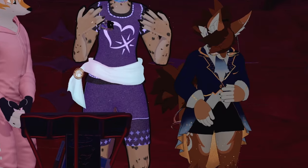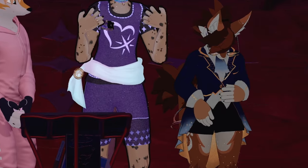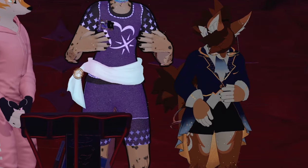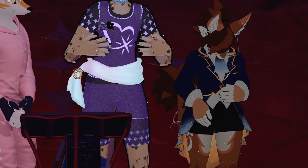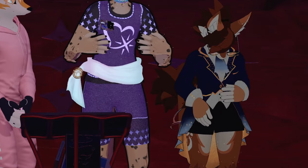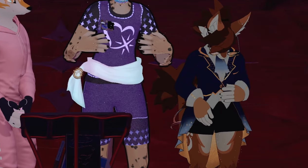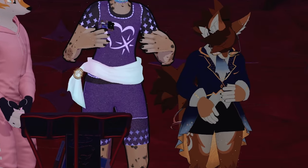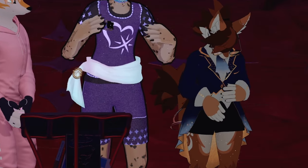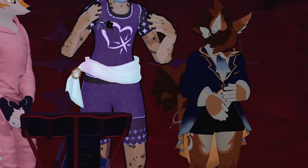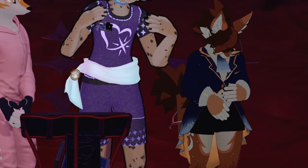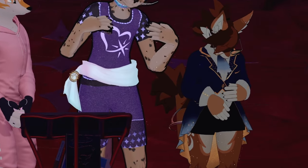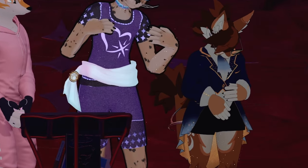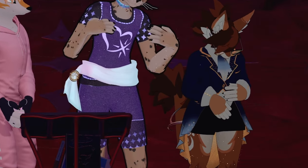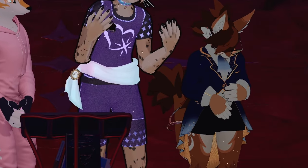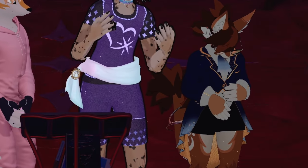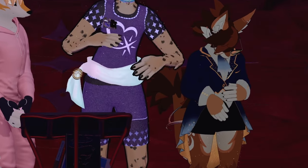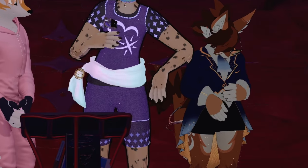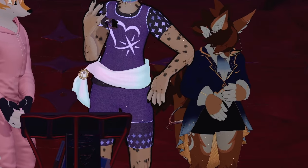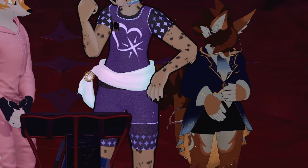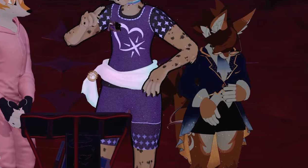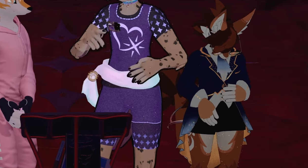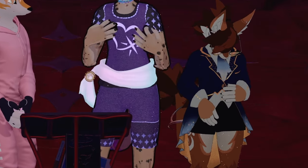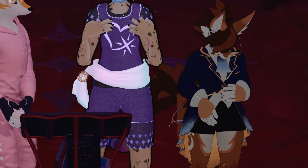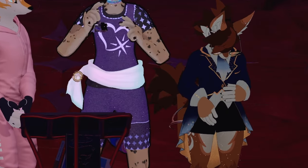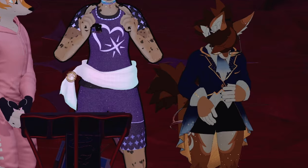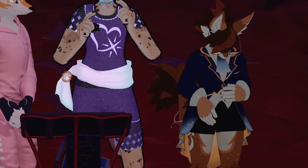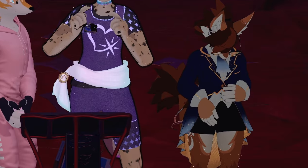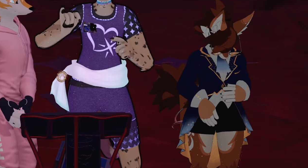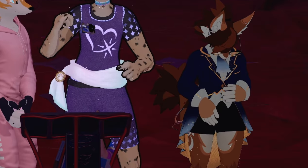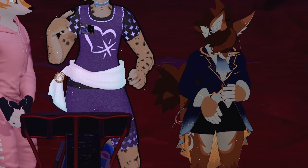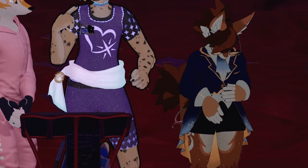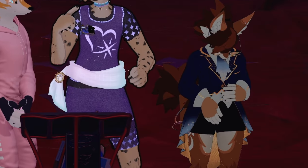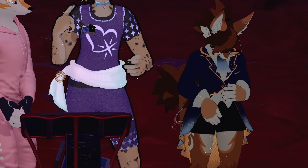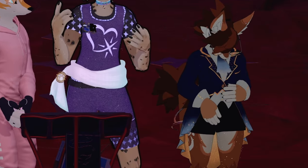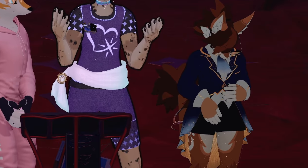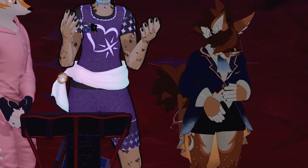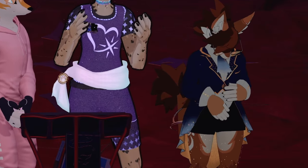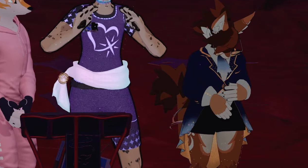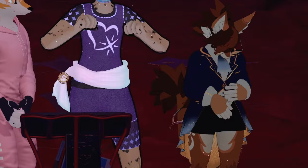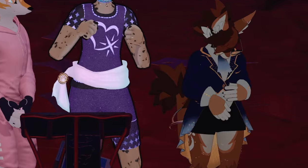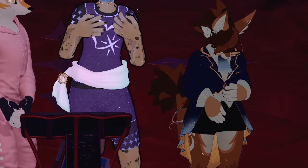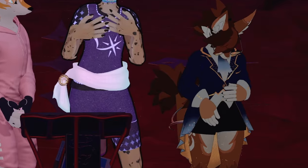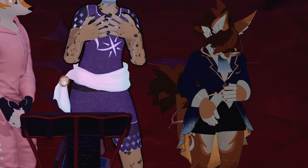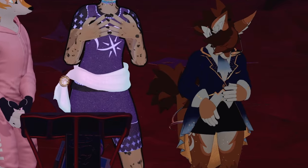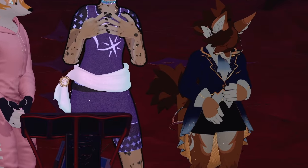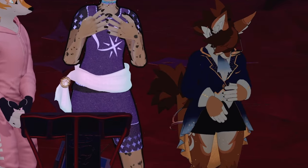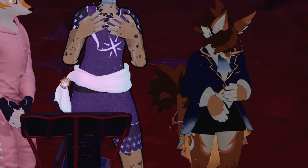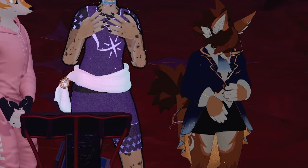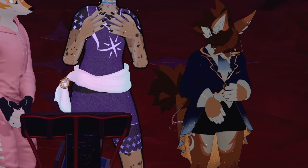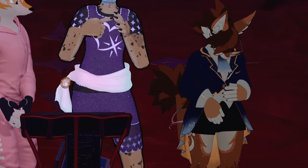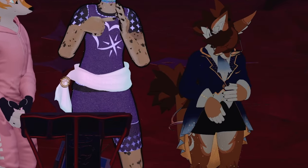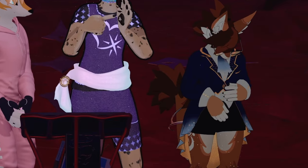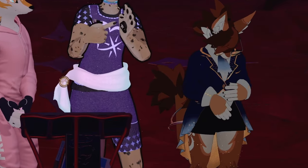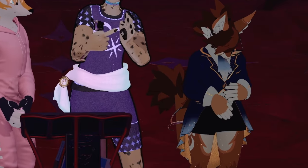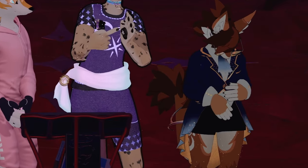You kind of really over-emote whenever you're signing. For like example, if you're sad, you're really going to show that in your body language. That